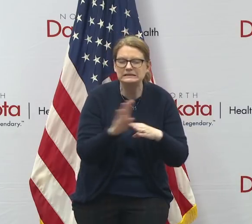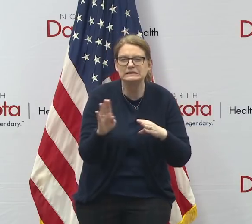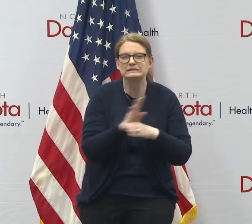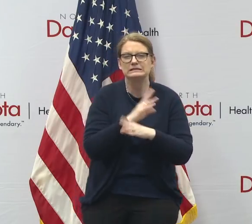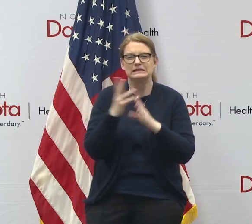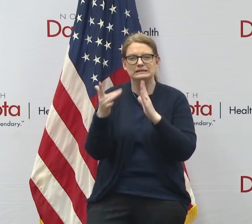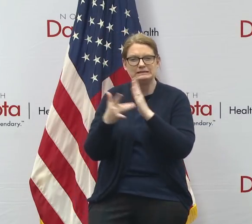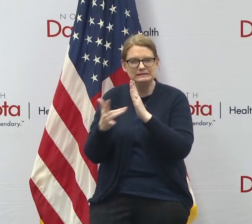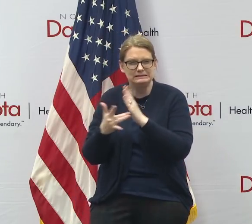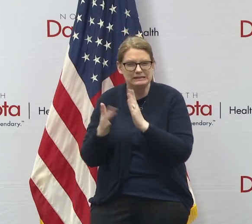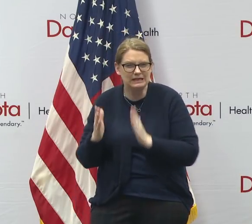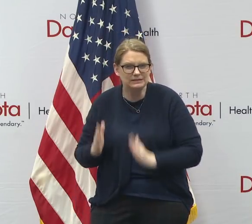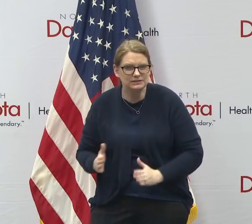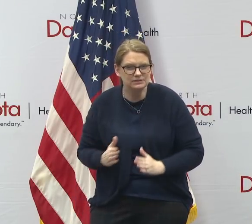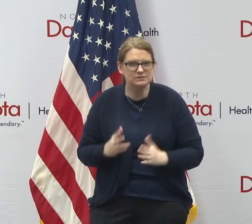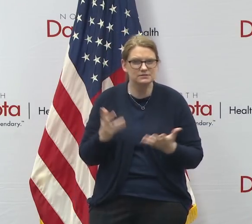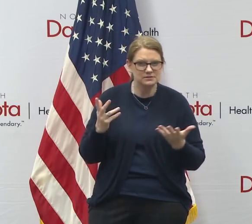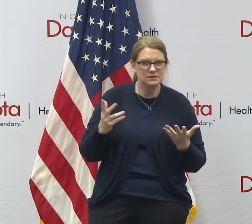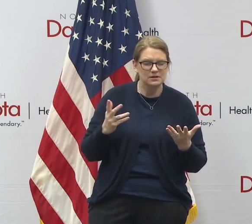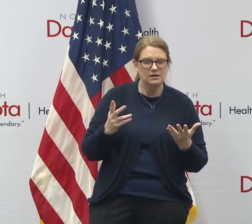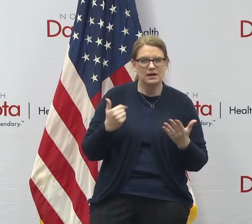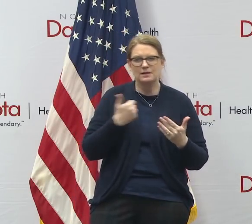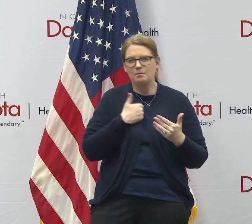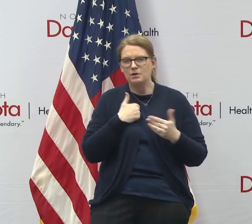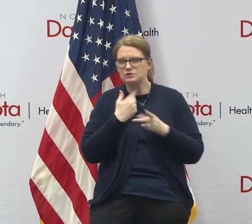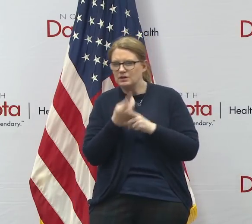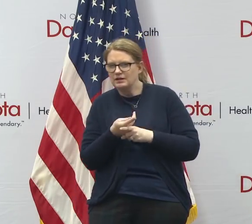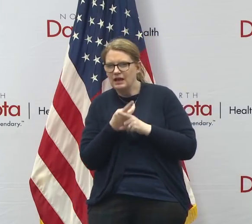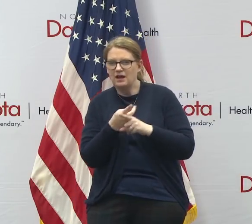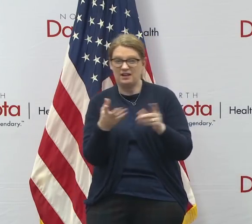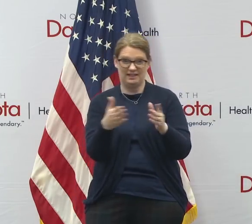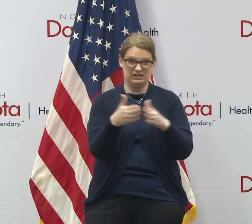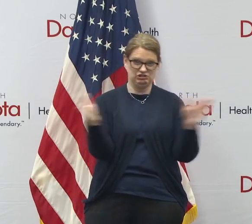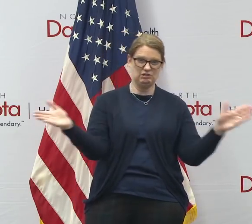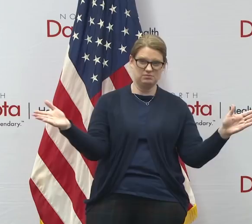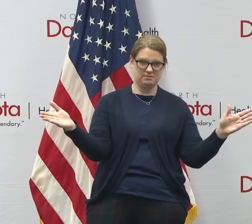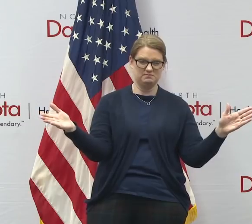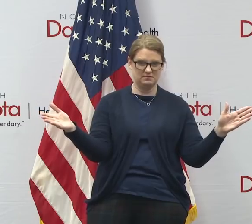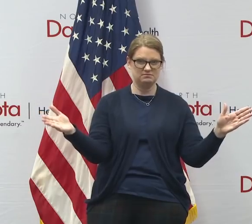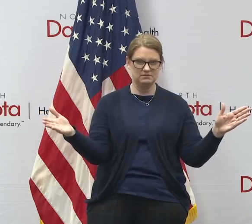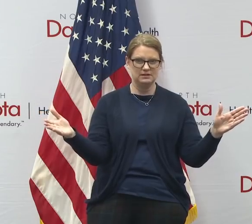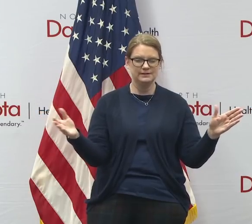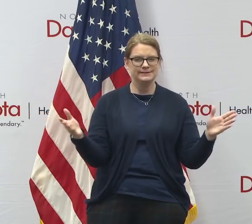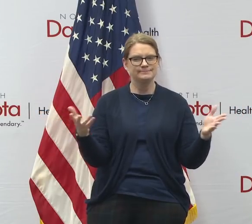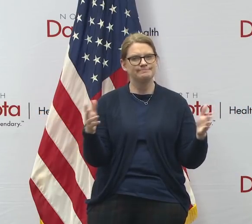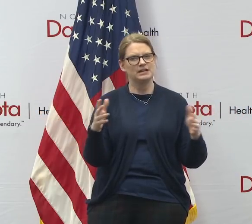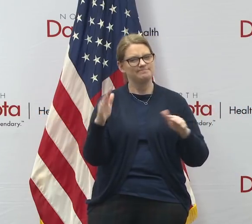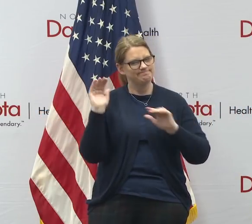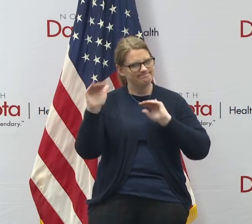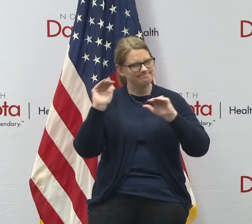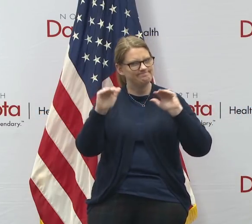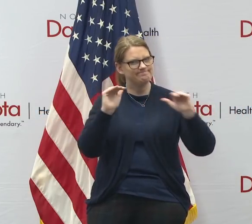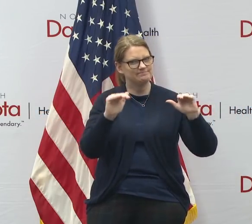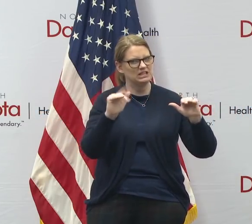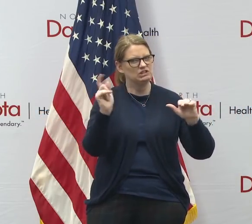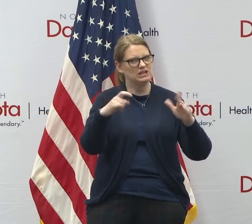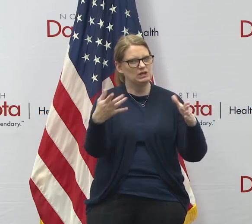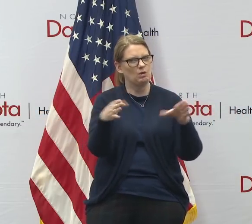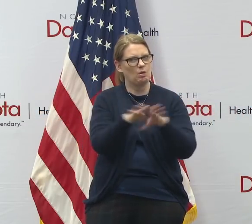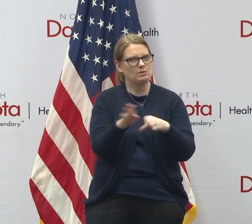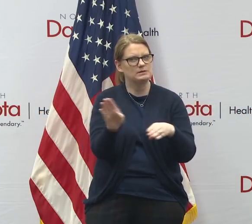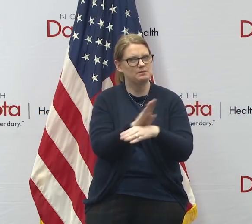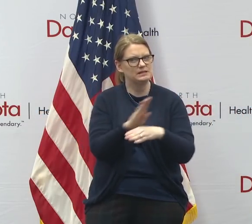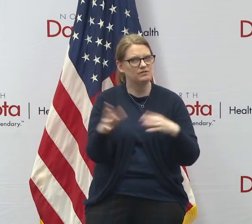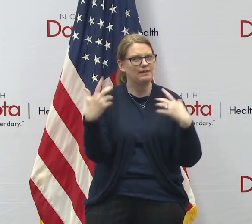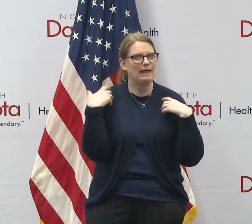in the personal care sector, as well as the general public, asking us to take the step to close the businesses for the health and safety